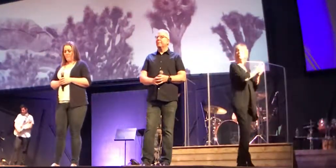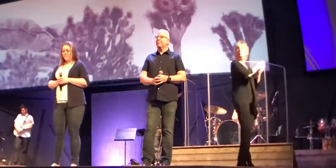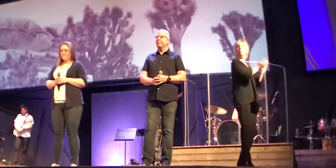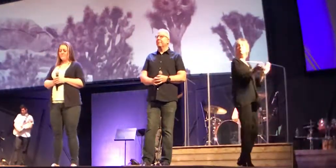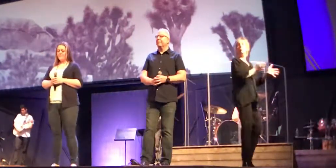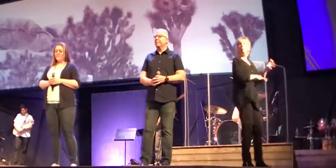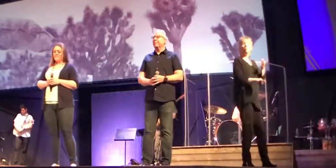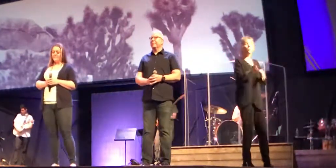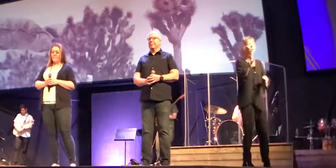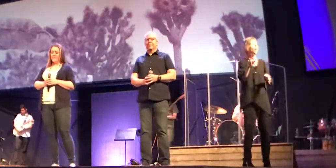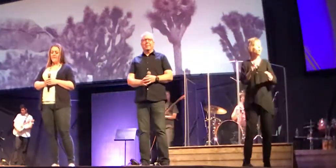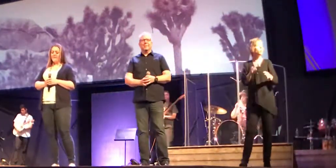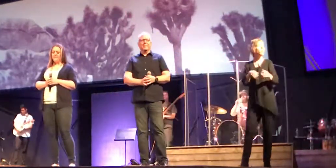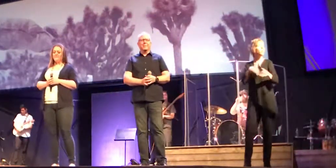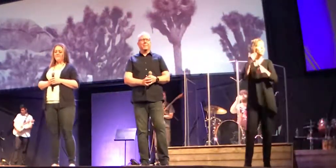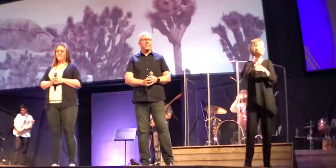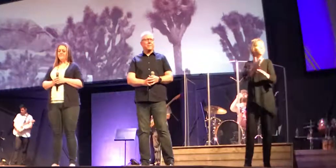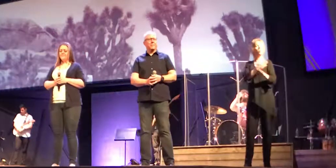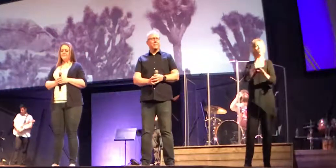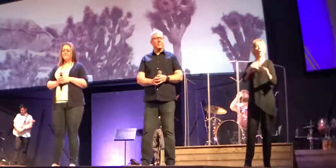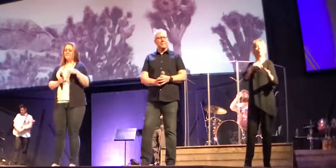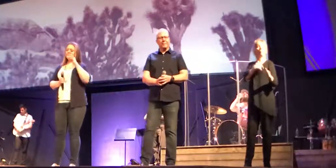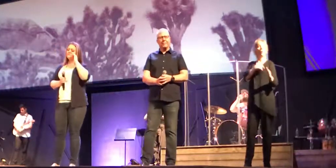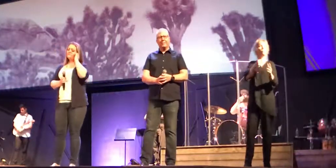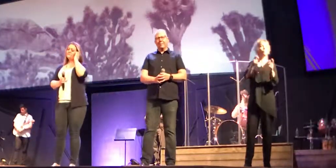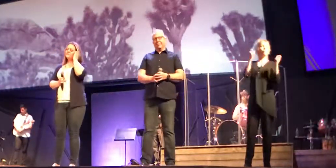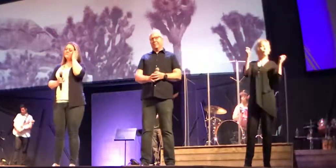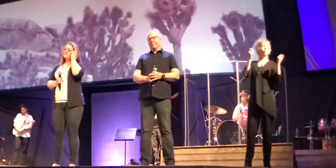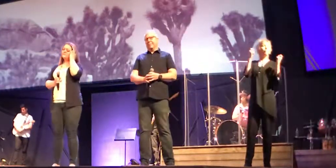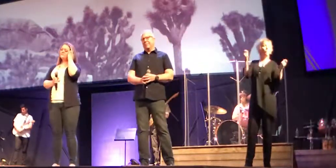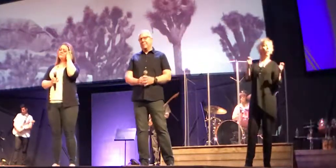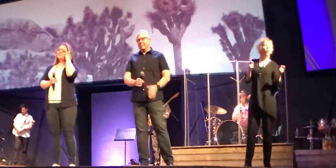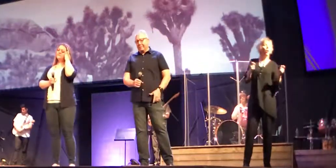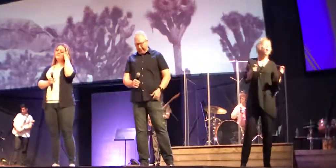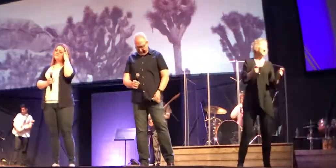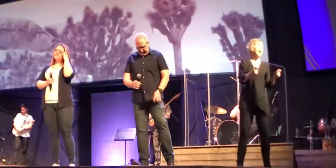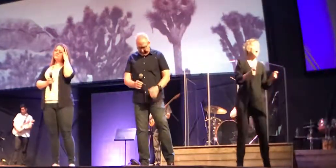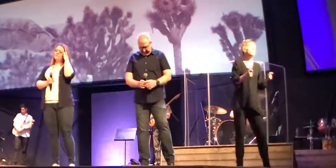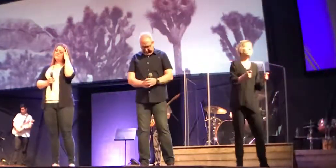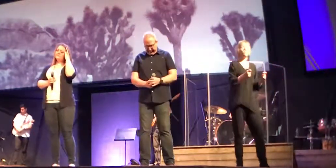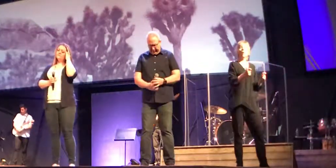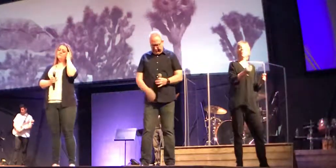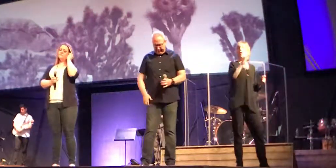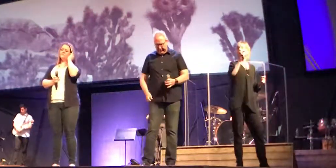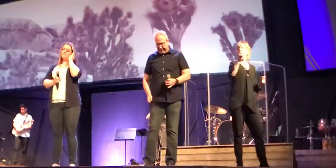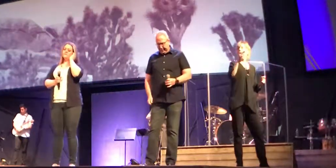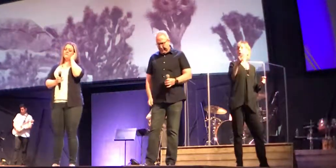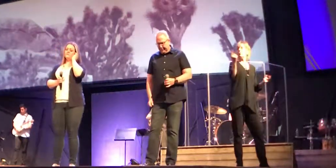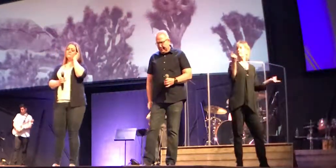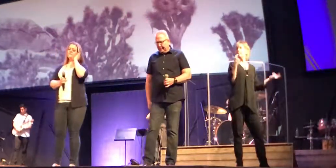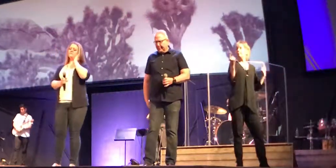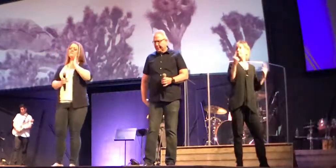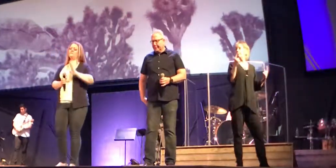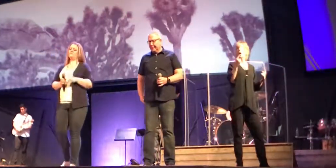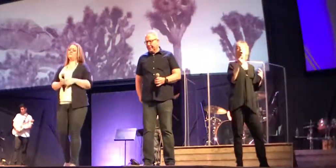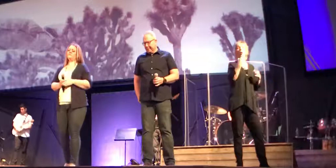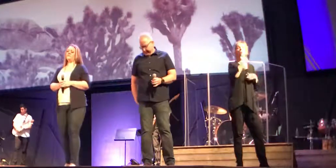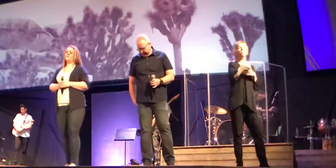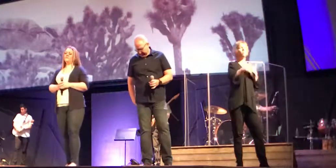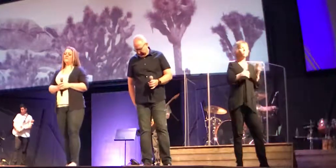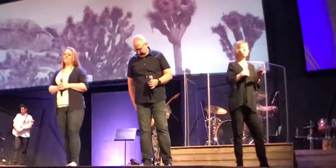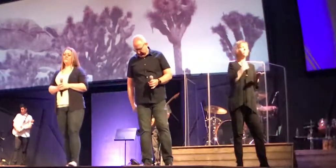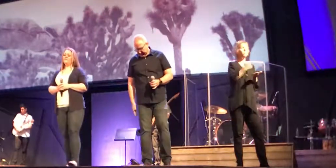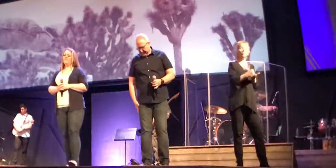The ushers are going to come forward. We'll pass the elements, and when you receive the bread and the juice, hold on to it through this next song, and afterwards, we'll take it